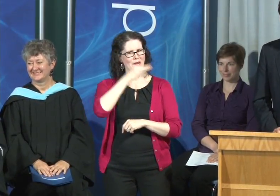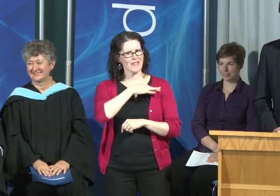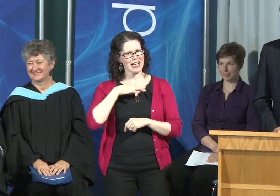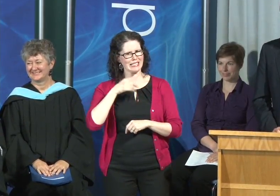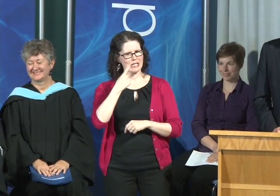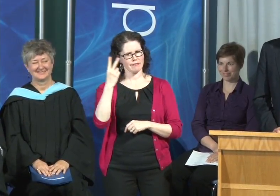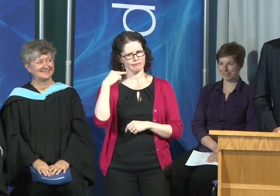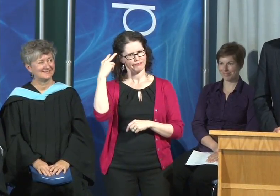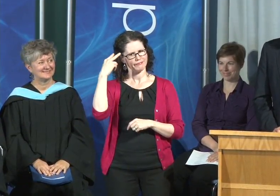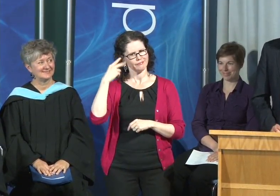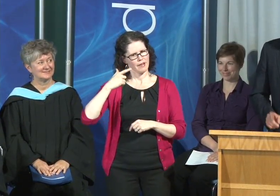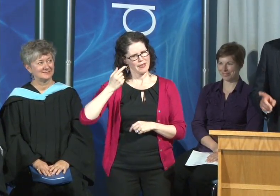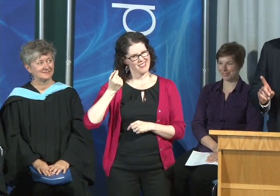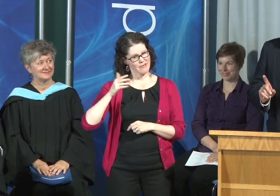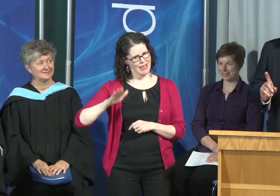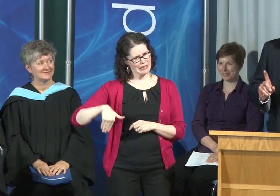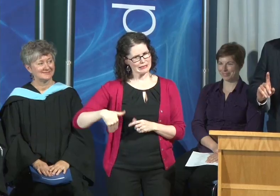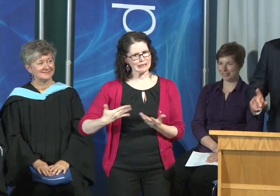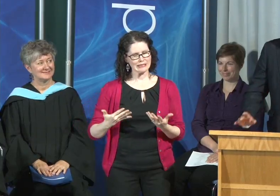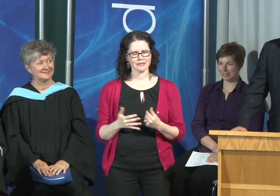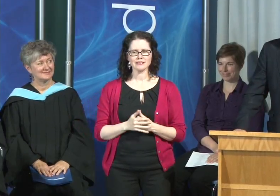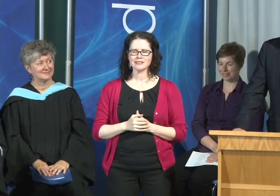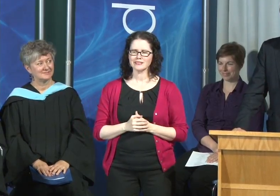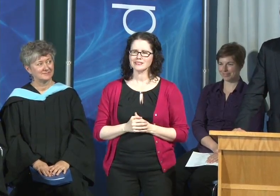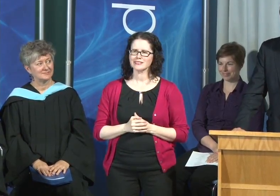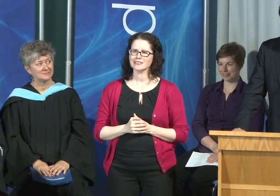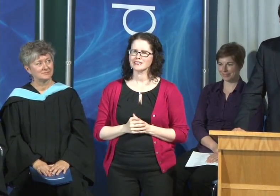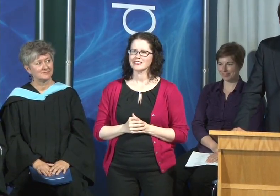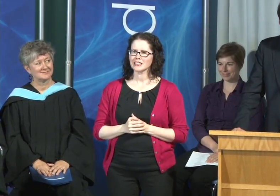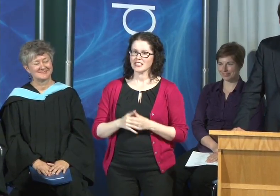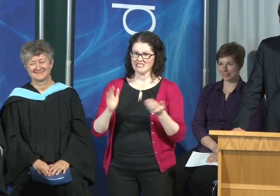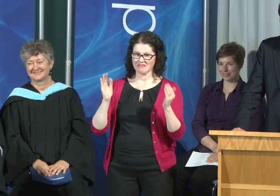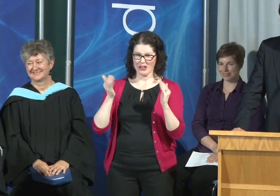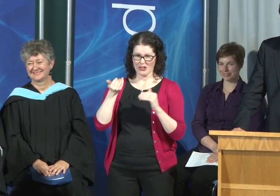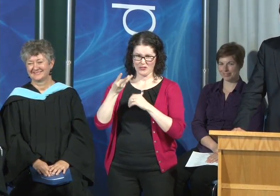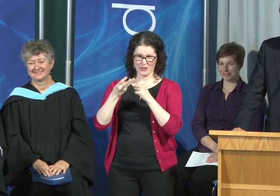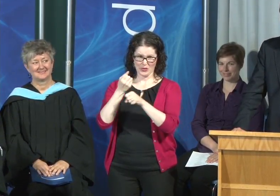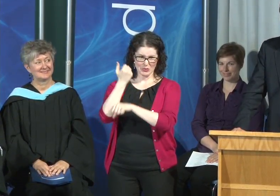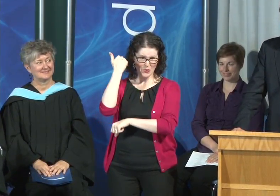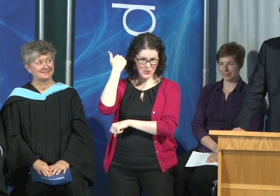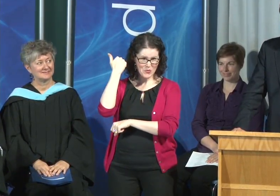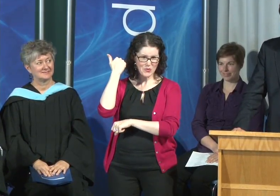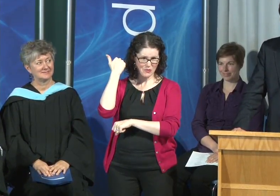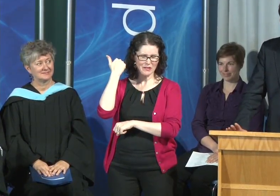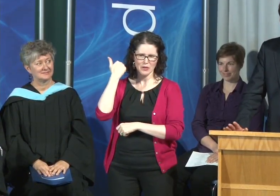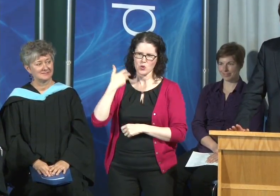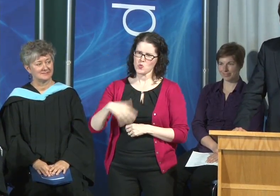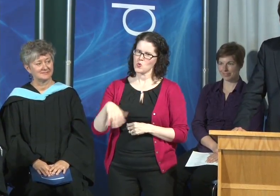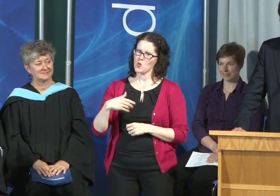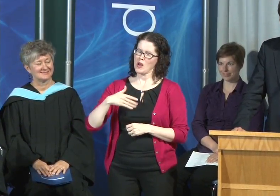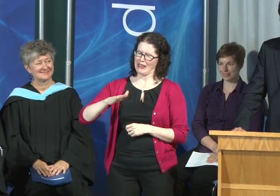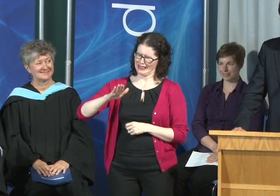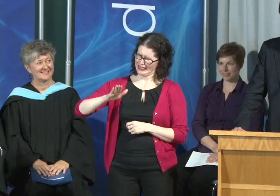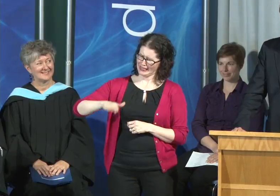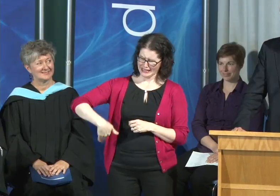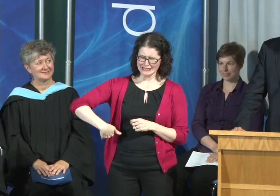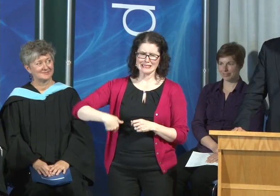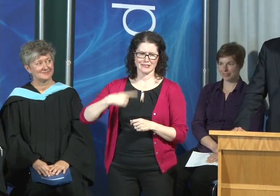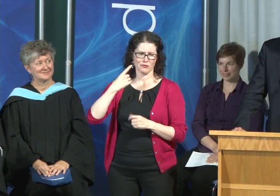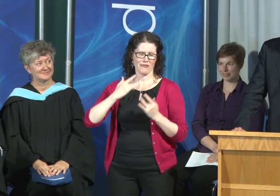being late, but it wasn't as bad as a few years ago when I was even more late at the